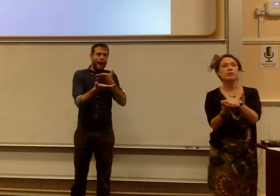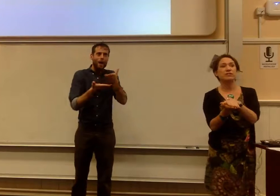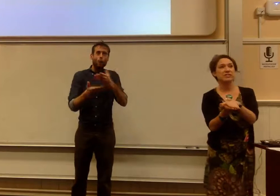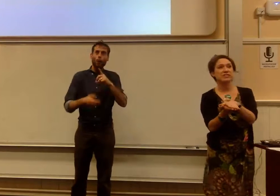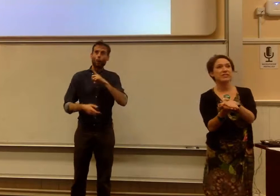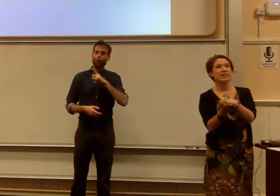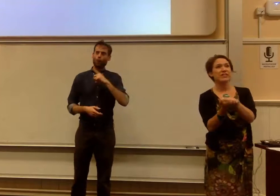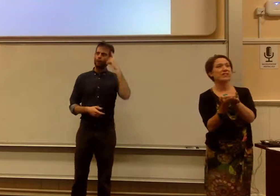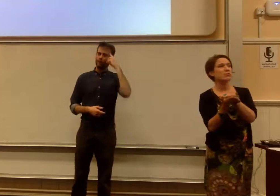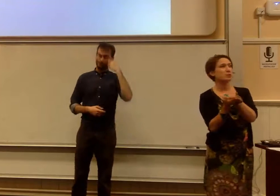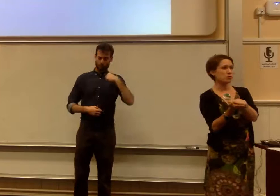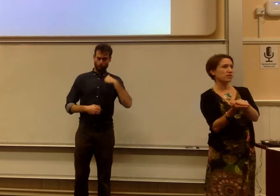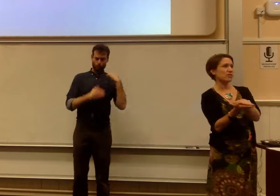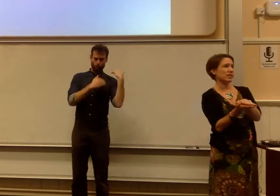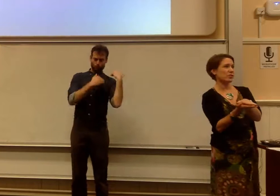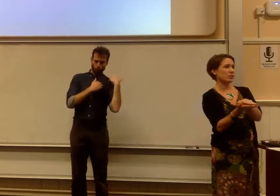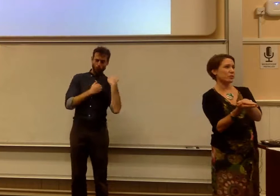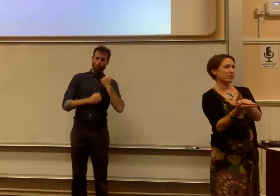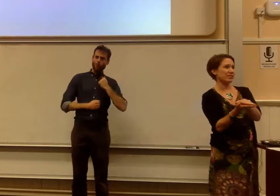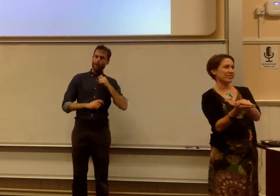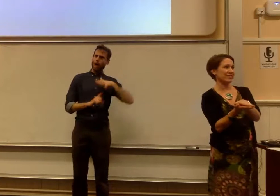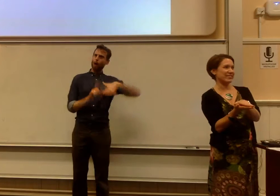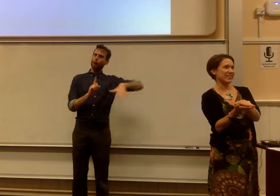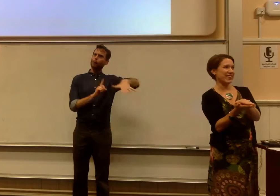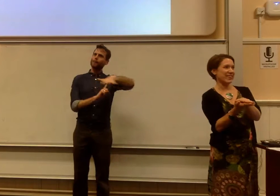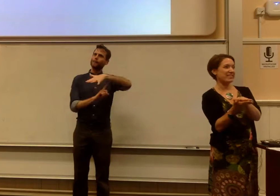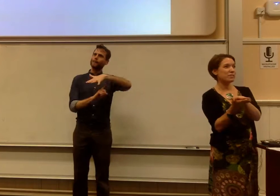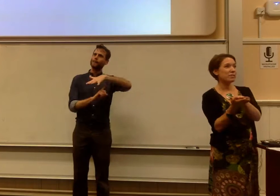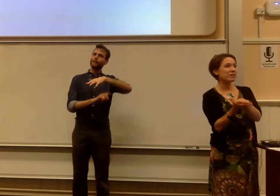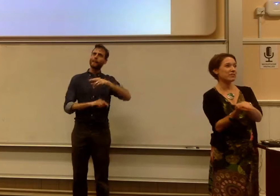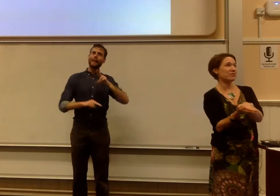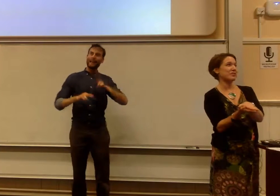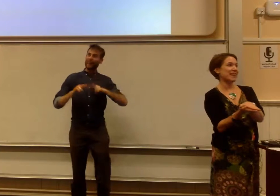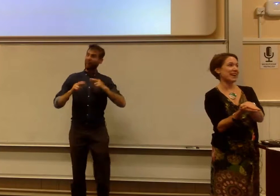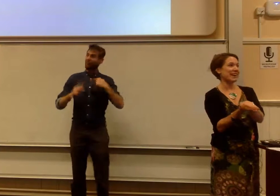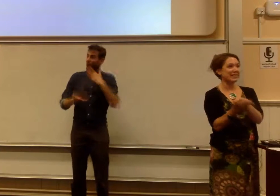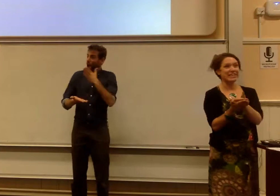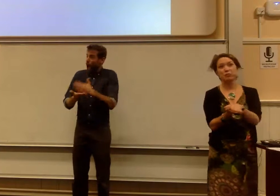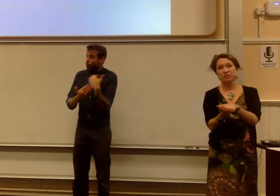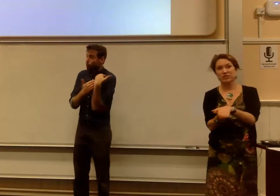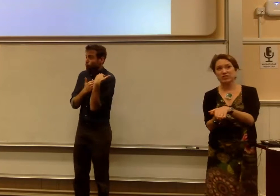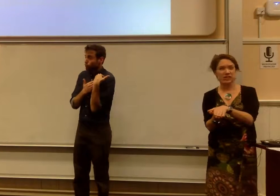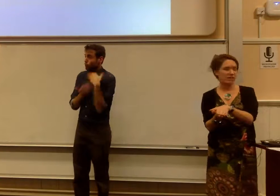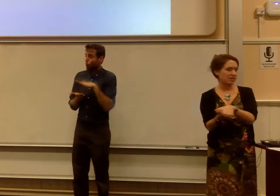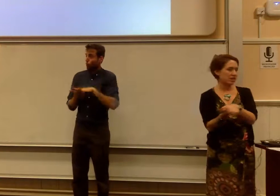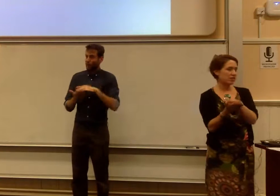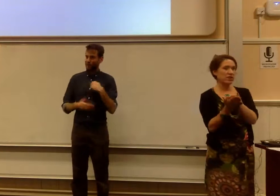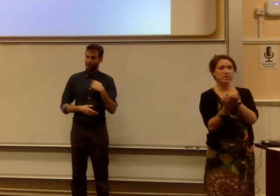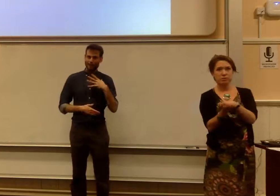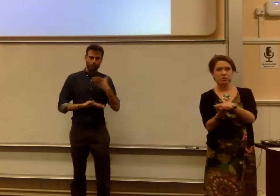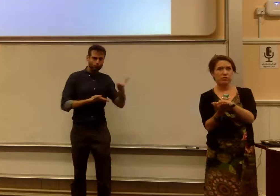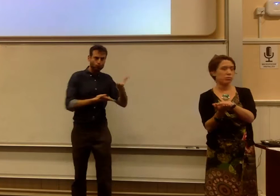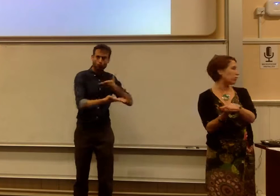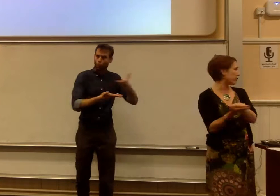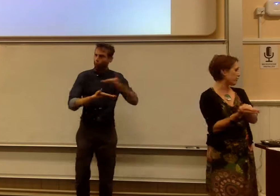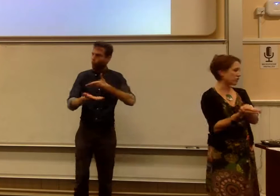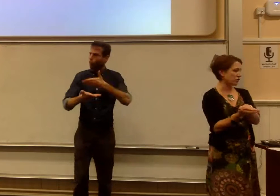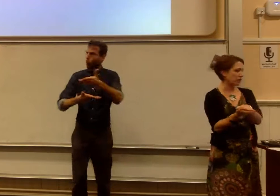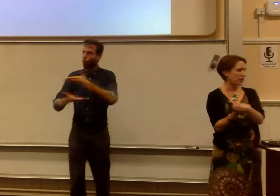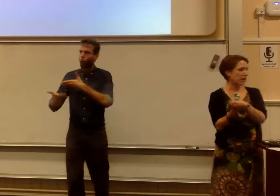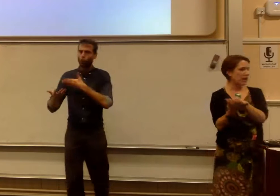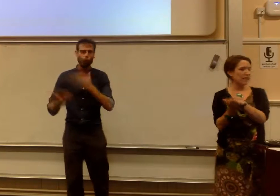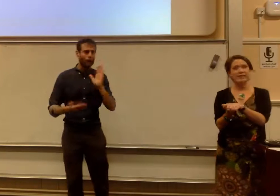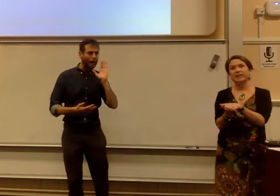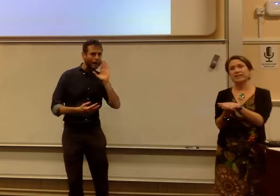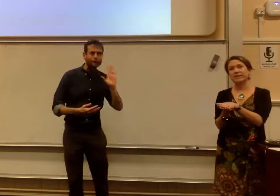local communities, they need to be talking to their local communities. And some of them aren't doing that and need help to do that. So that's the most important